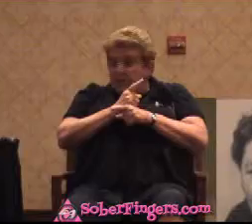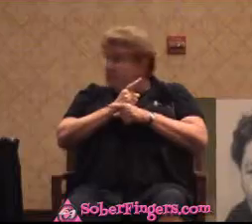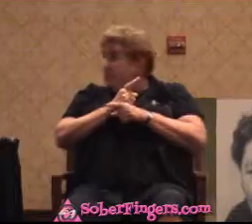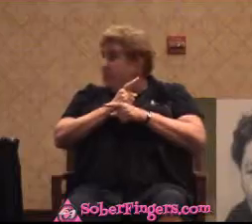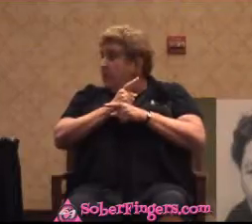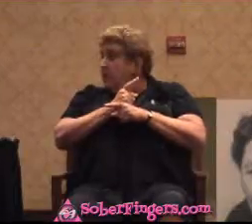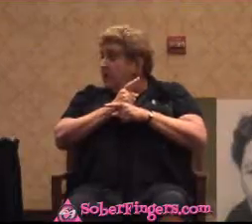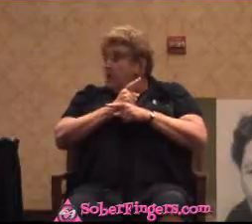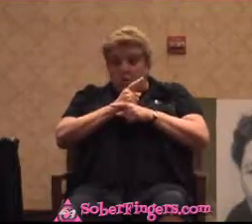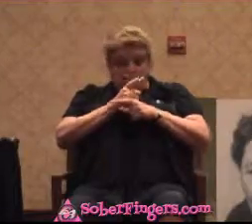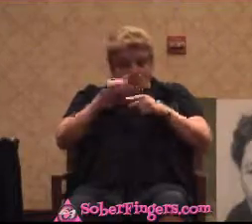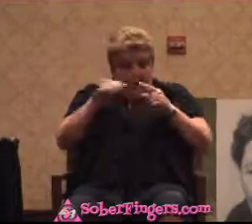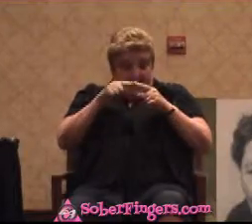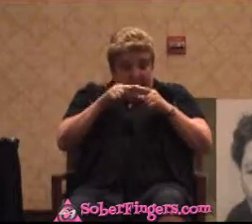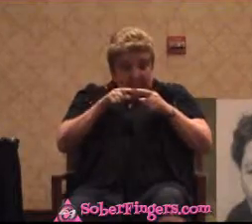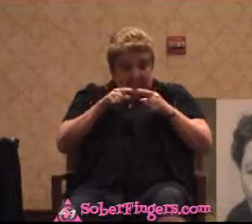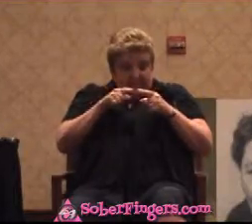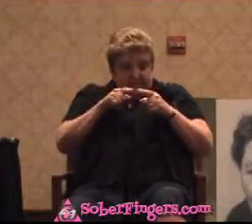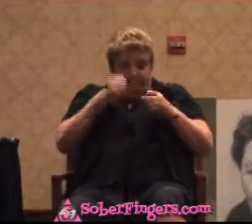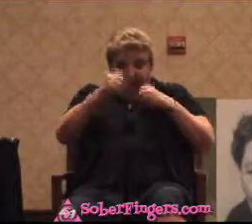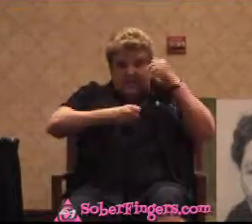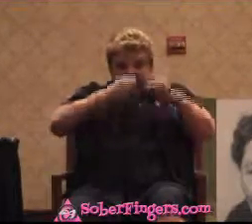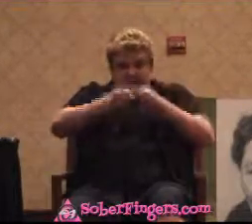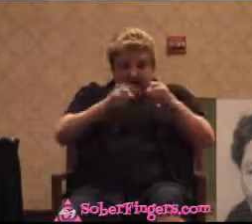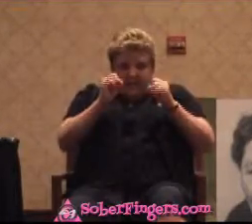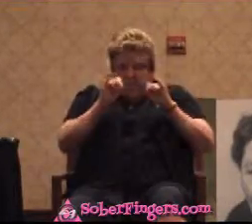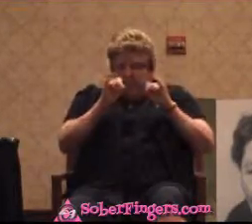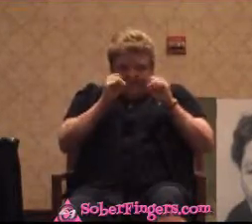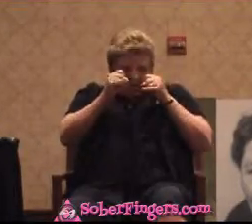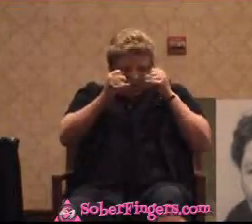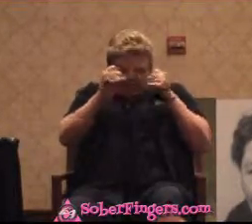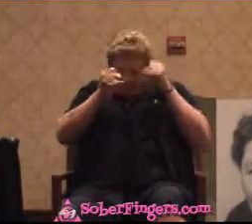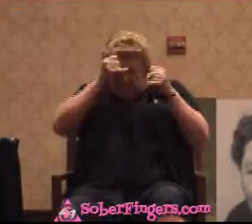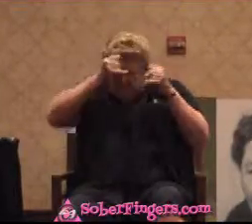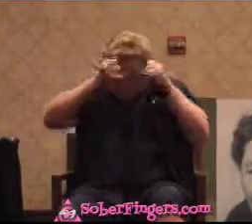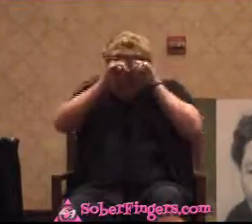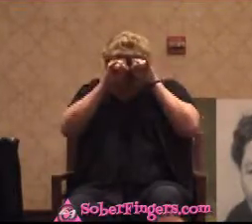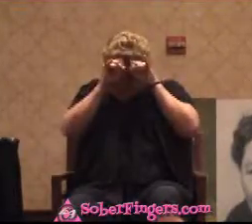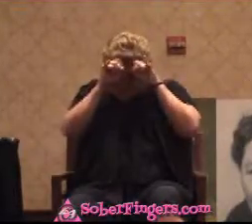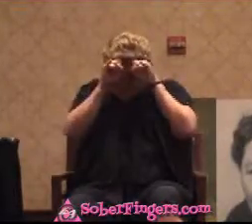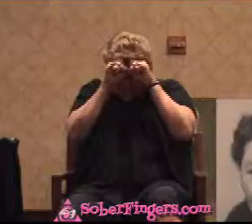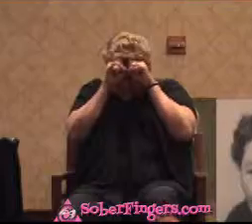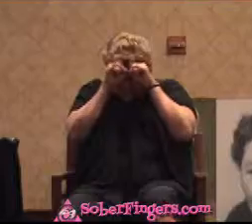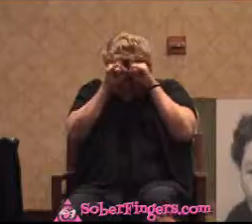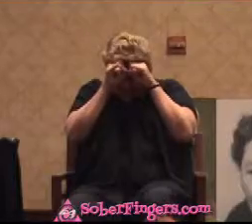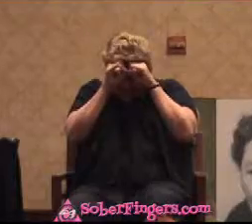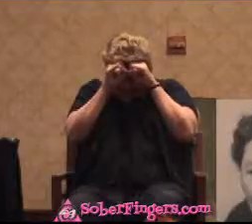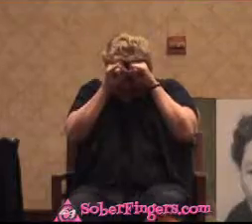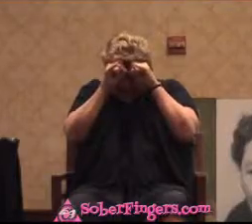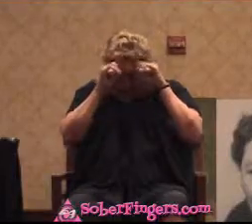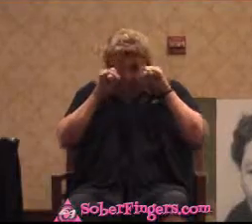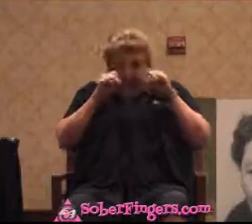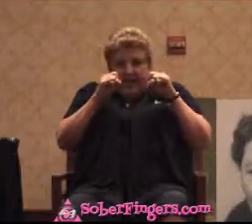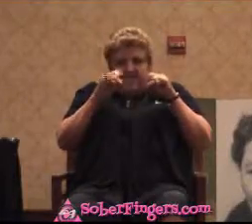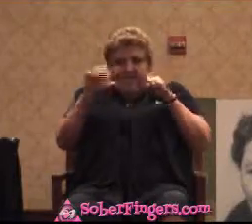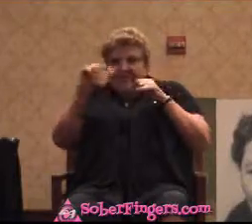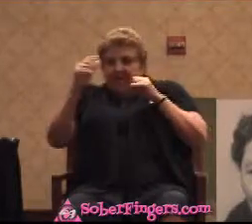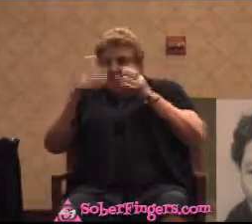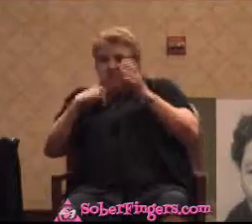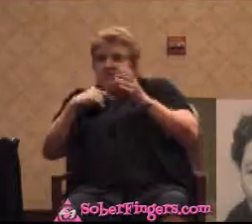this. So put your fingers up like this. Maybe something will happen as a brother. Taller than just put them up." And then one of them said, "Well, you got to reach up. Because